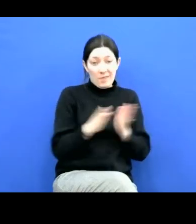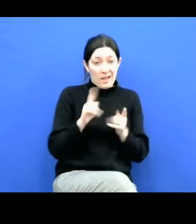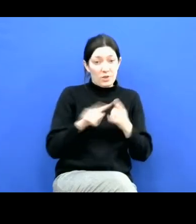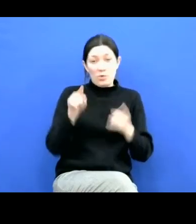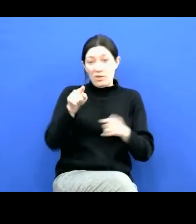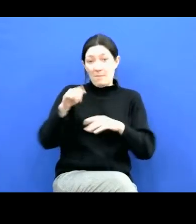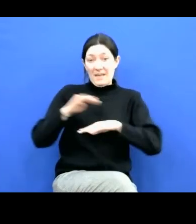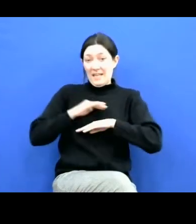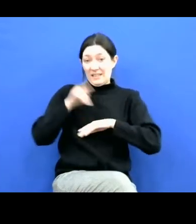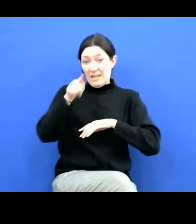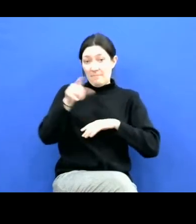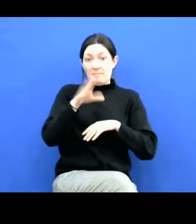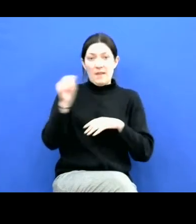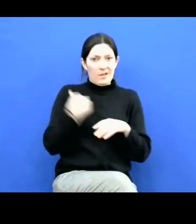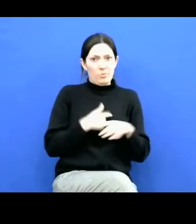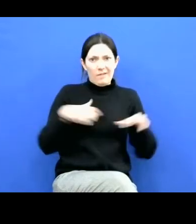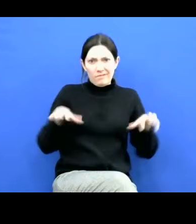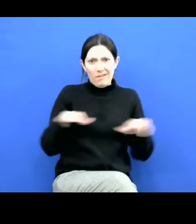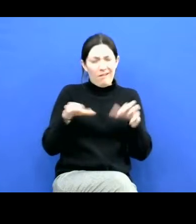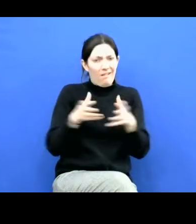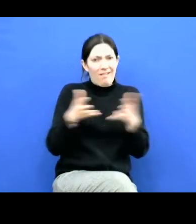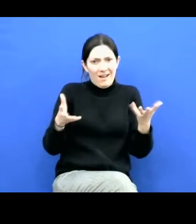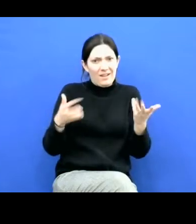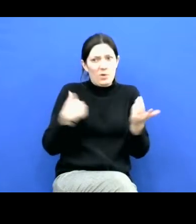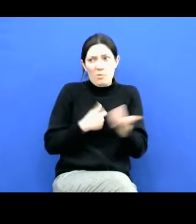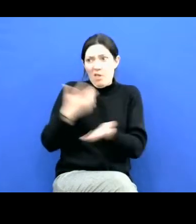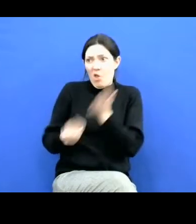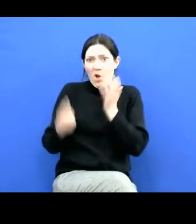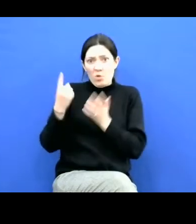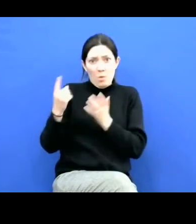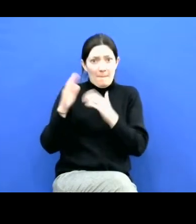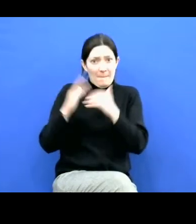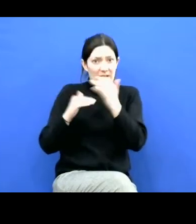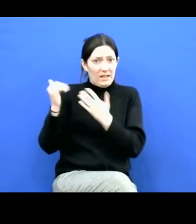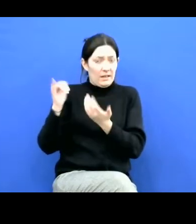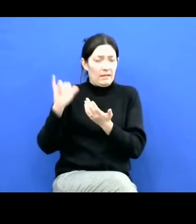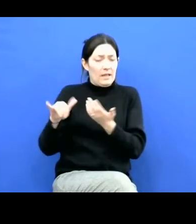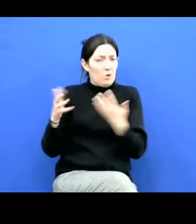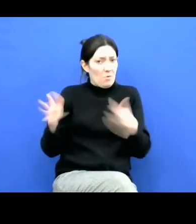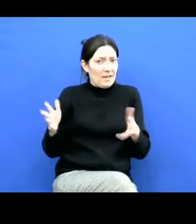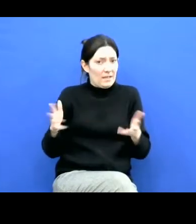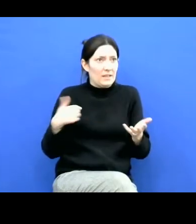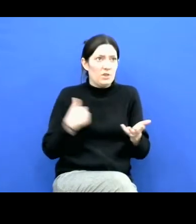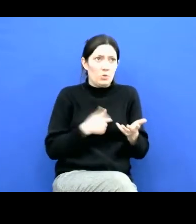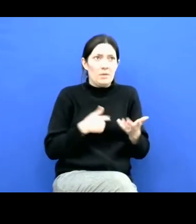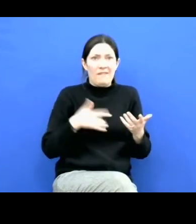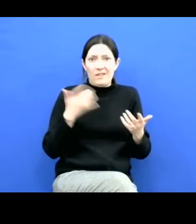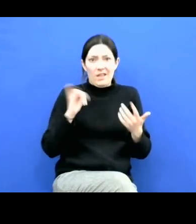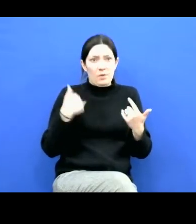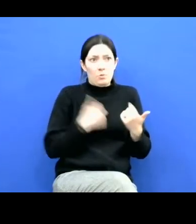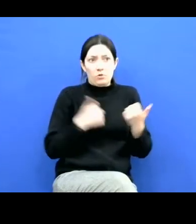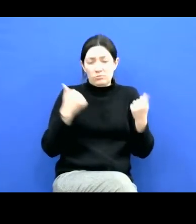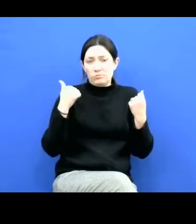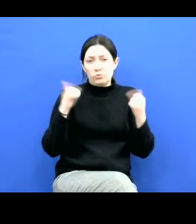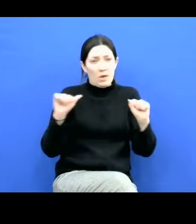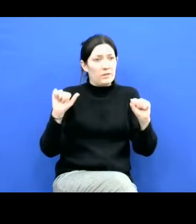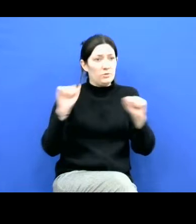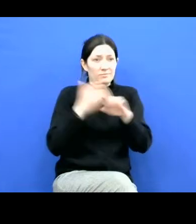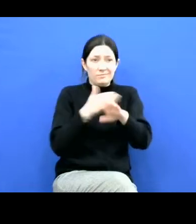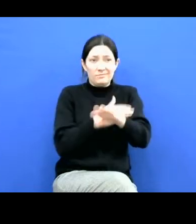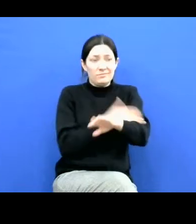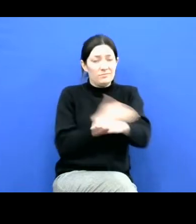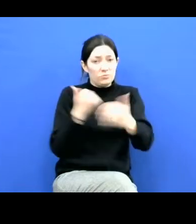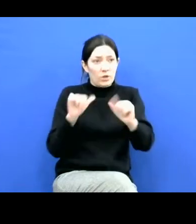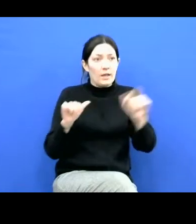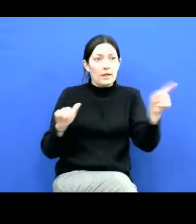doing everything we can. We've lost one building, which is revenue. Am I correct? So I think we're trying to do everything we can. I appreciate